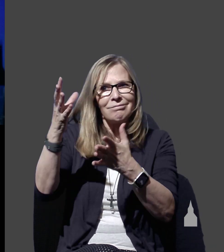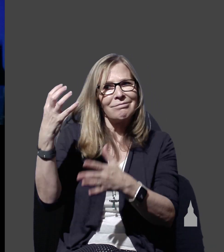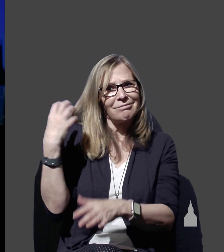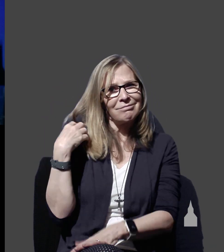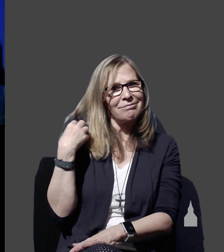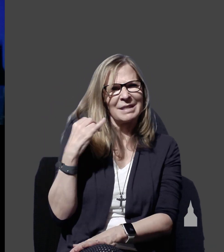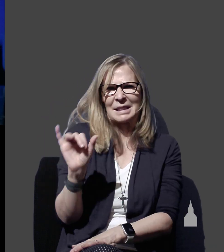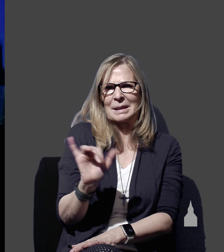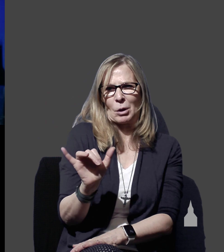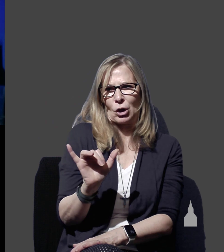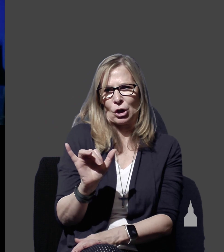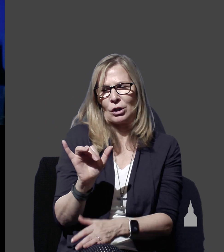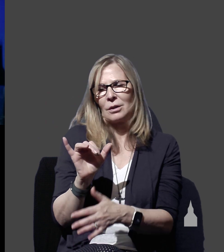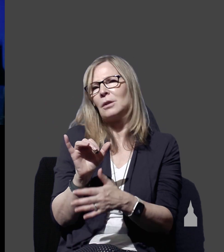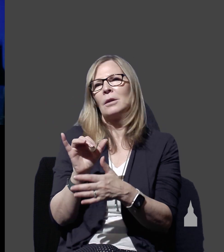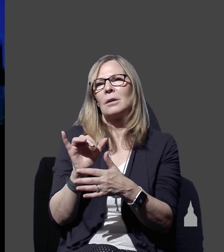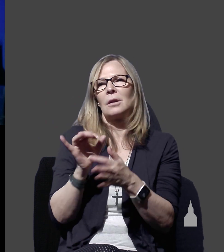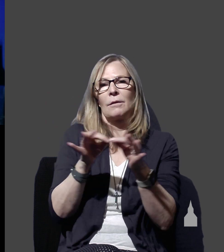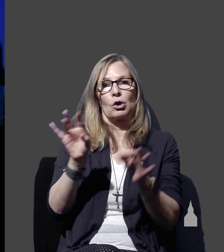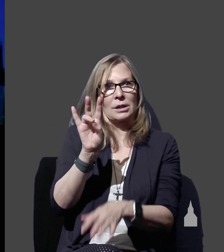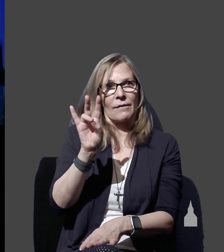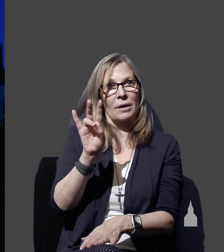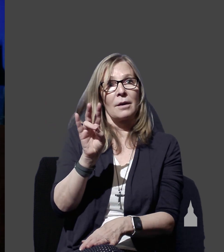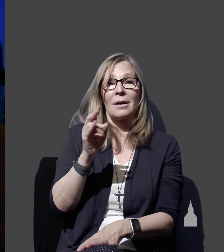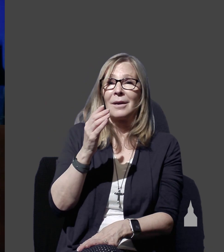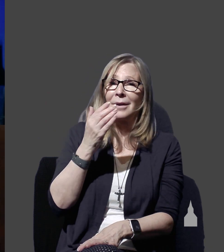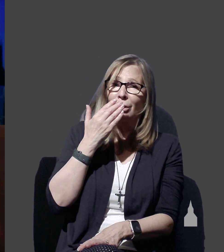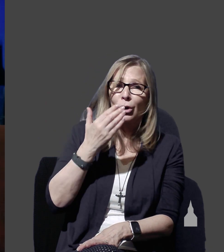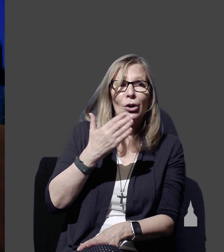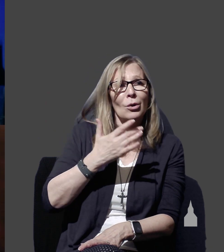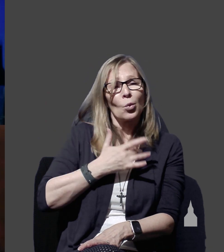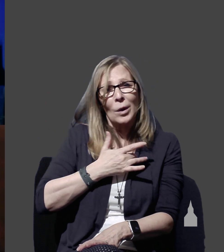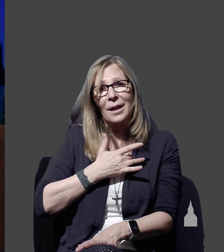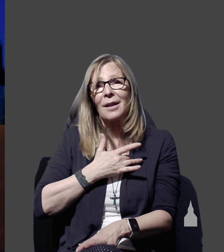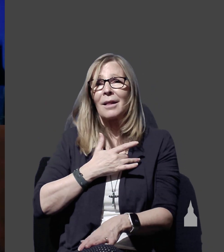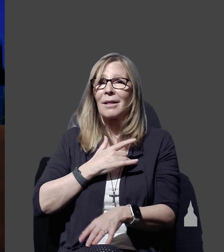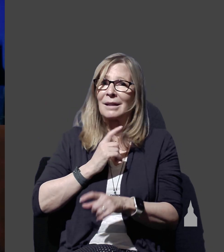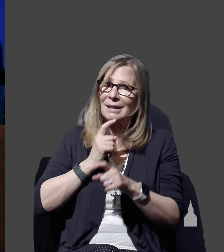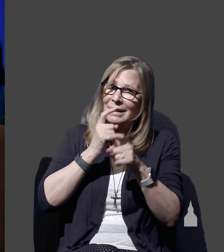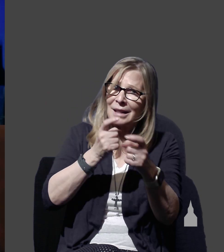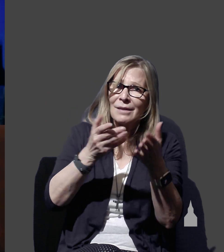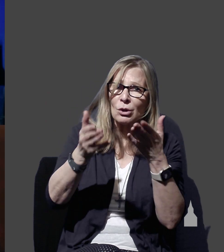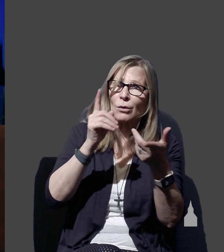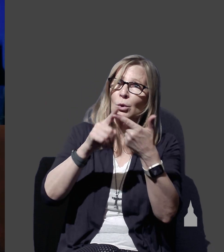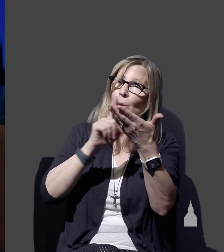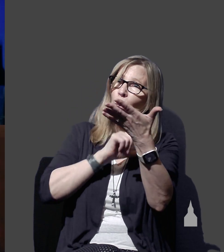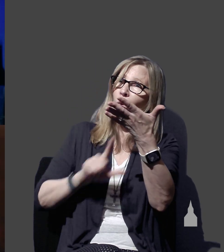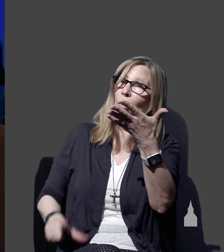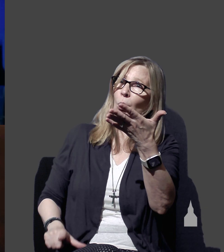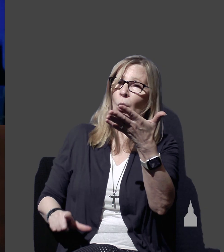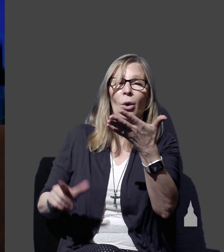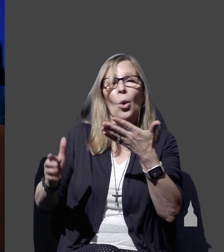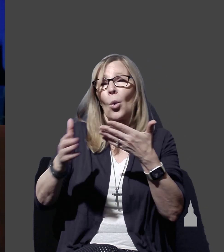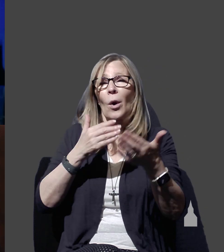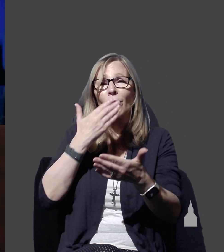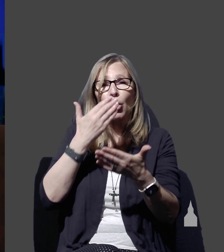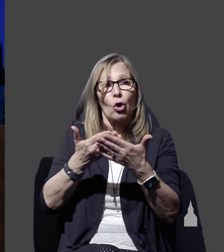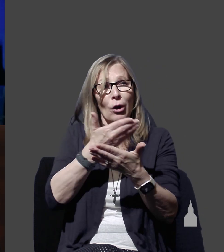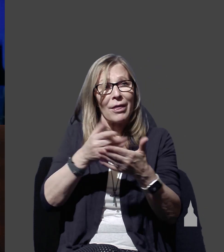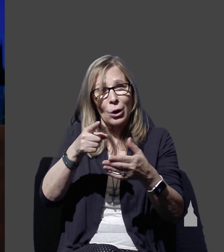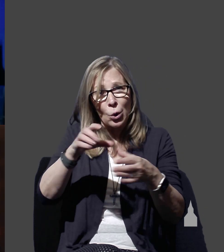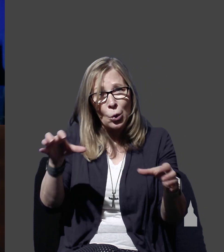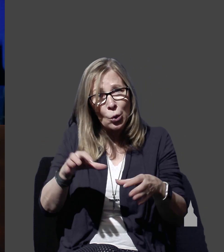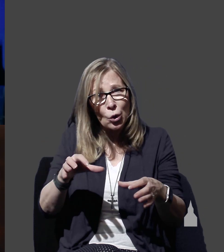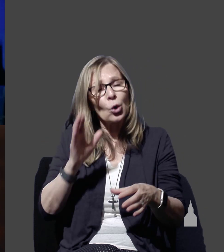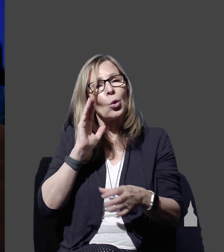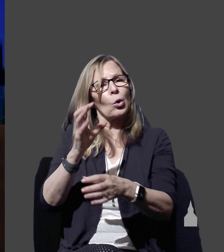masters something similar. Verse 7, with goodwill render service as to the Lord and not to men, knowing that whatever good thing each one does, this